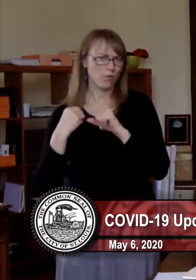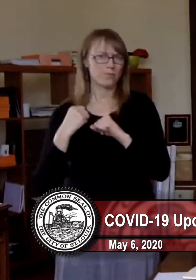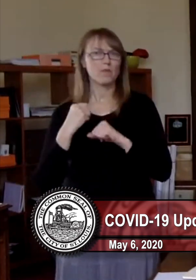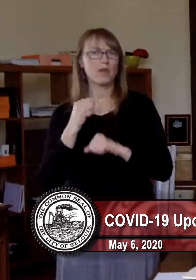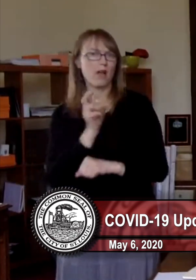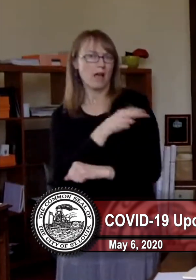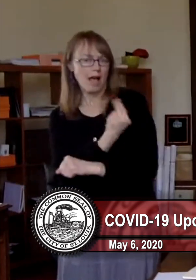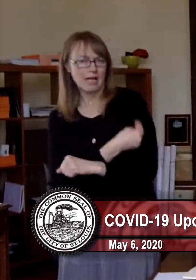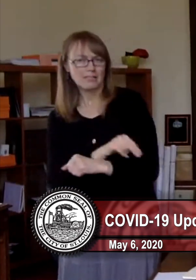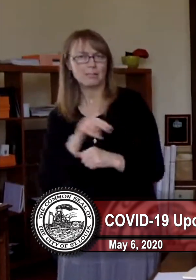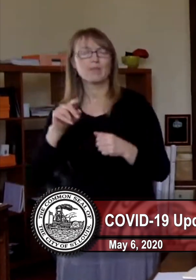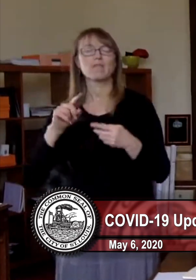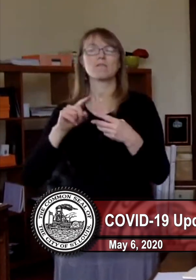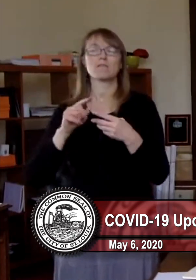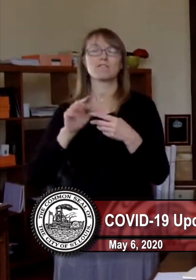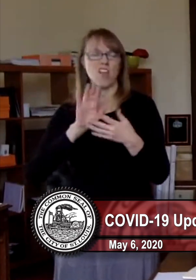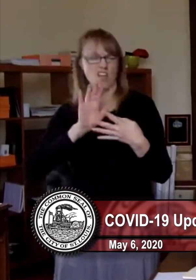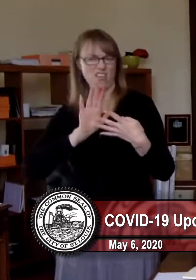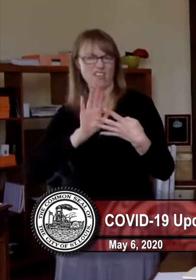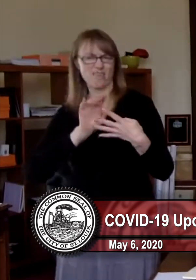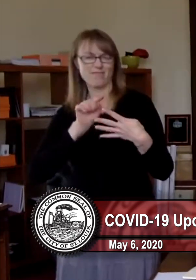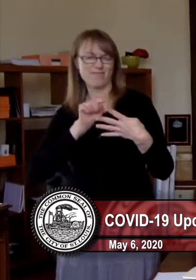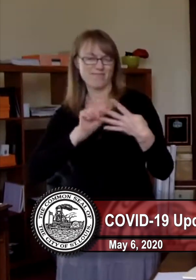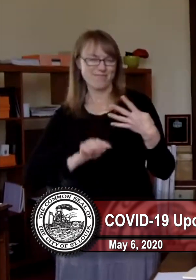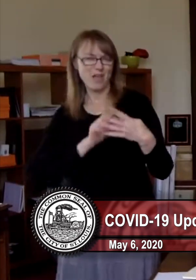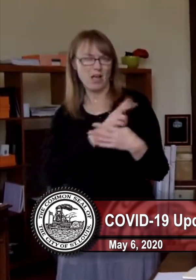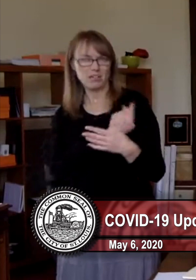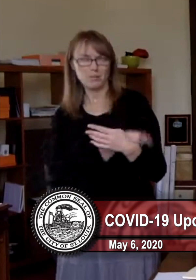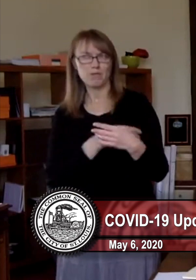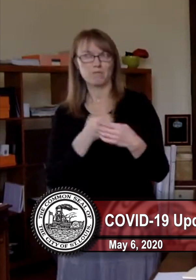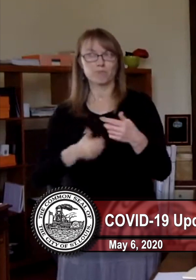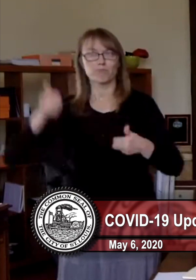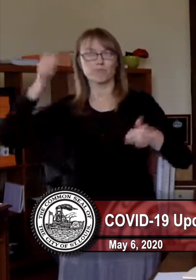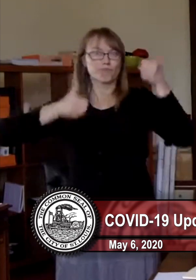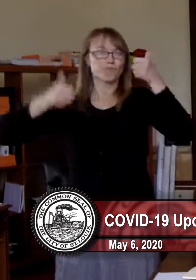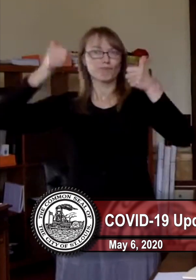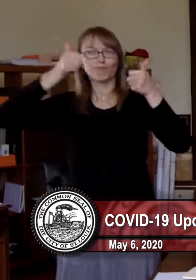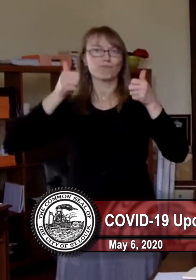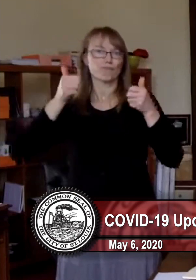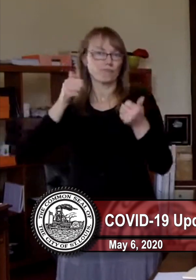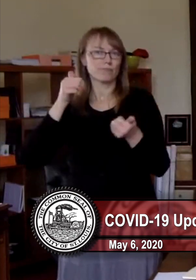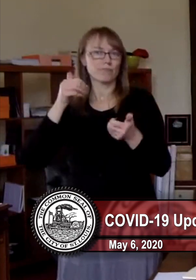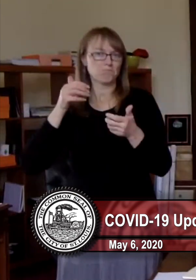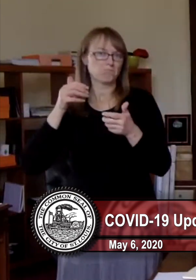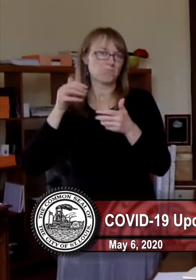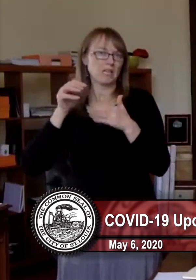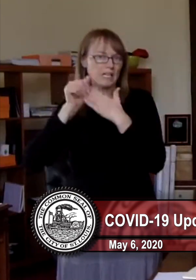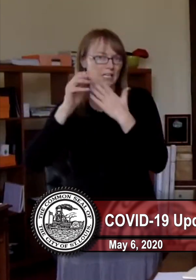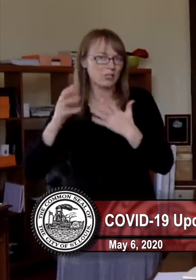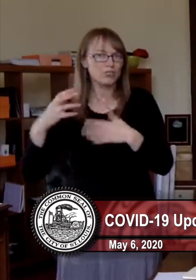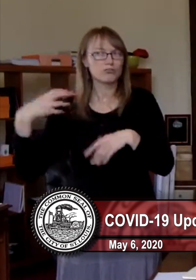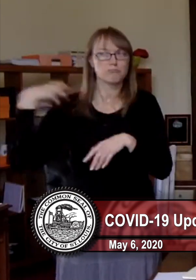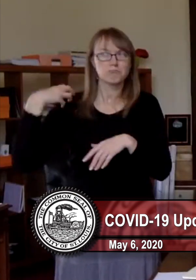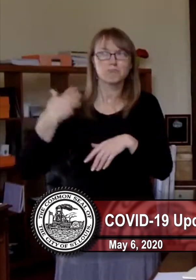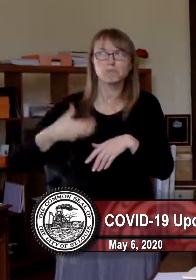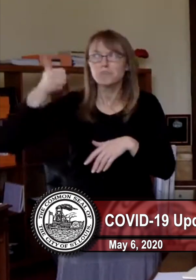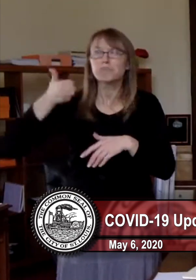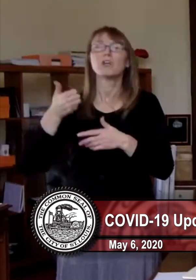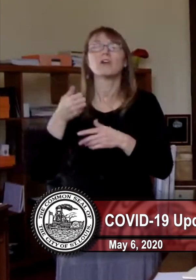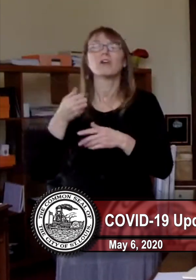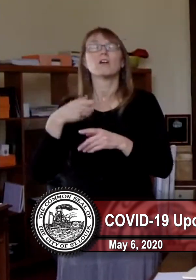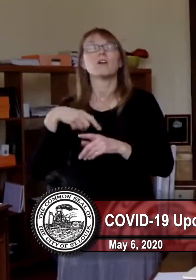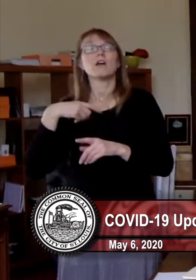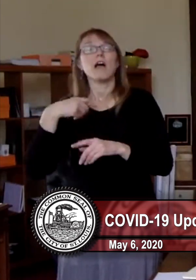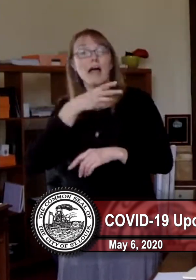if you can look at their information today, that he does a 3:00 Facebook Live to talk about the